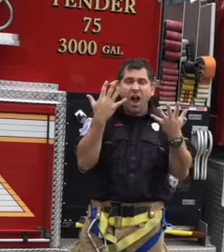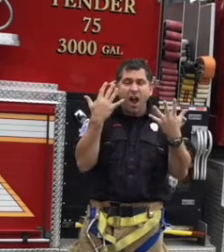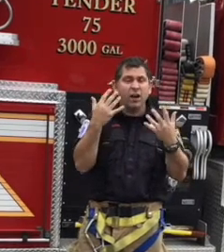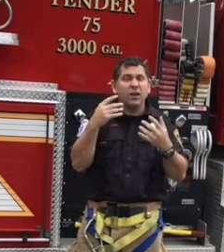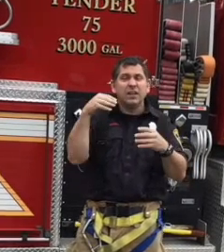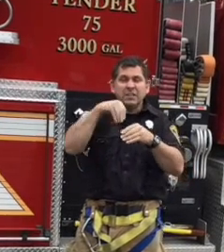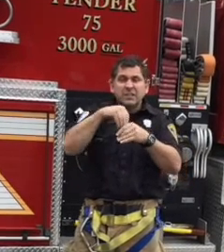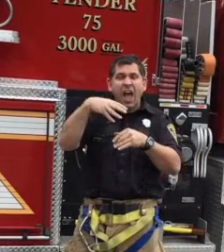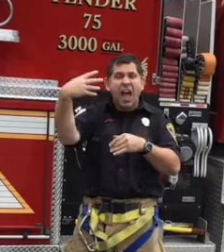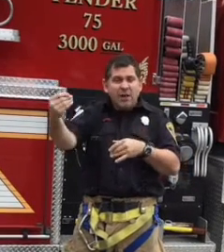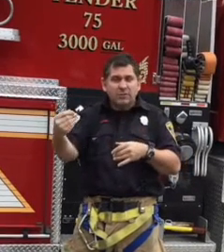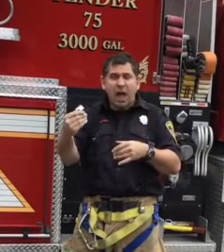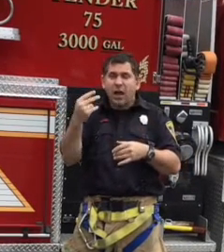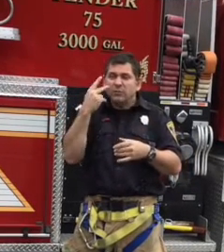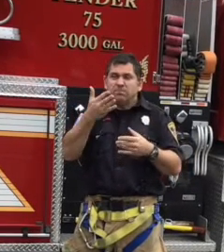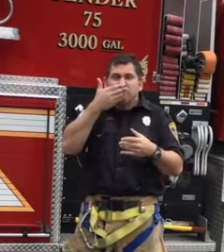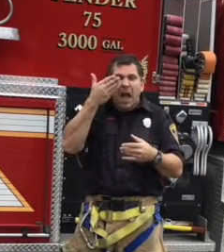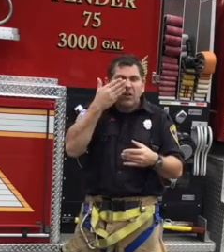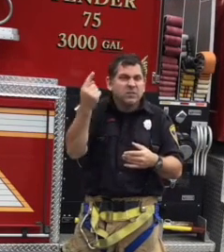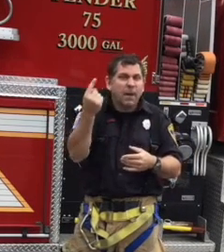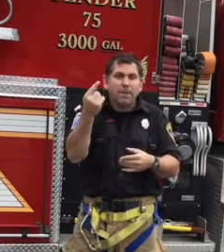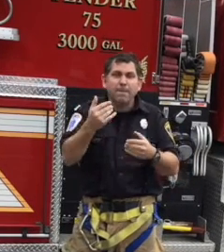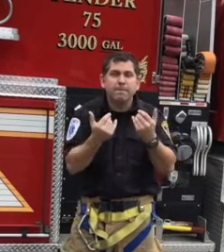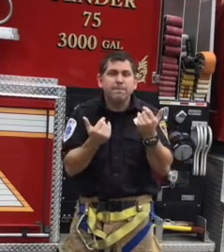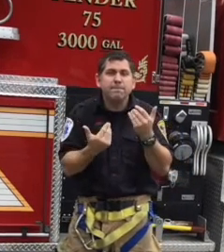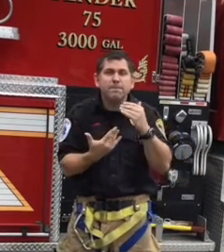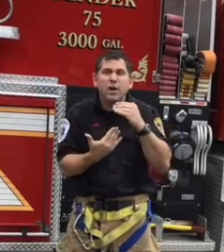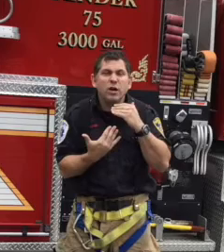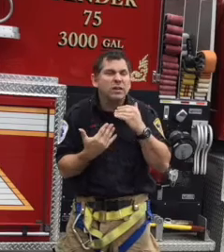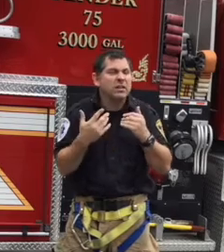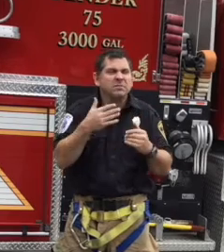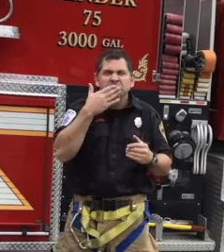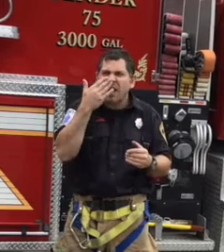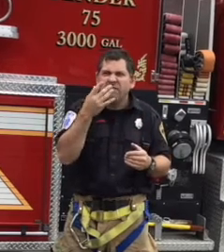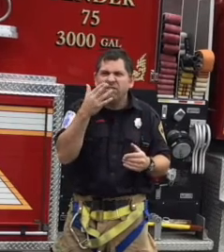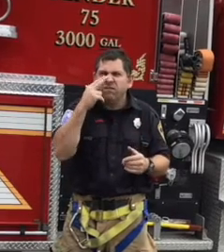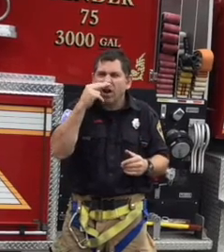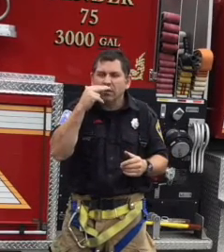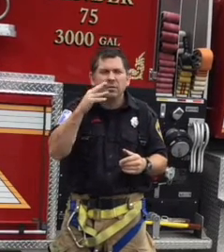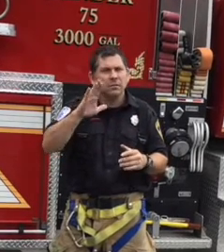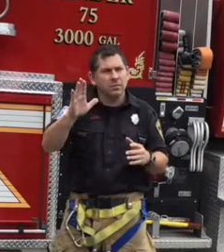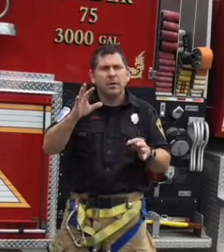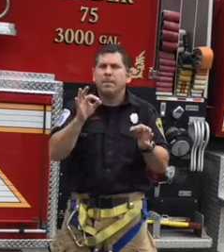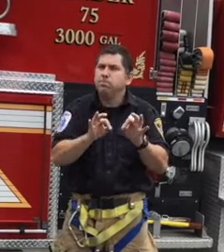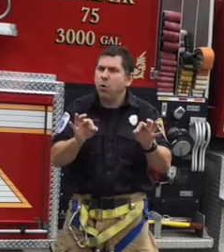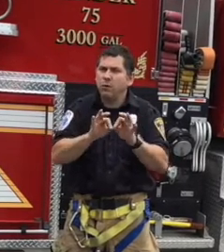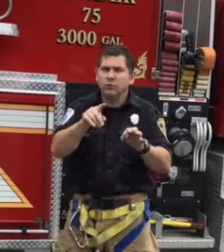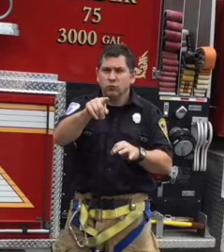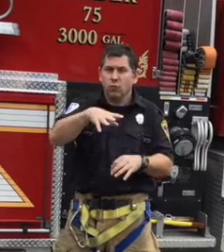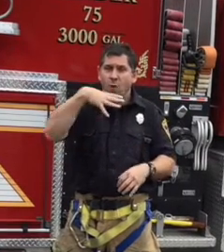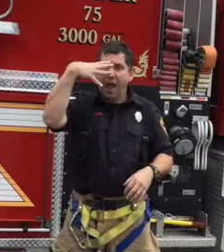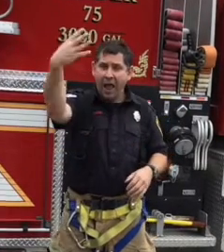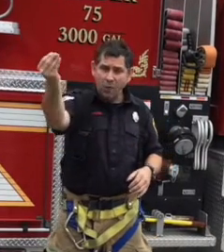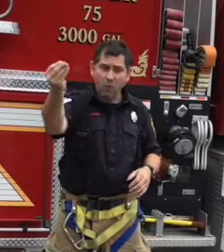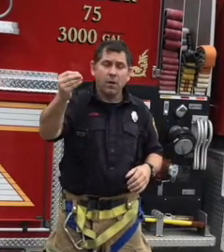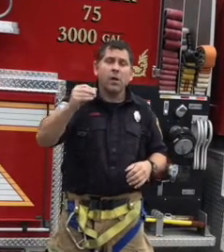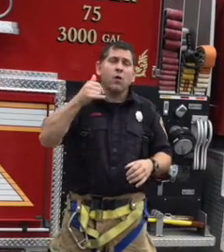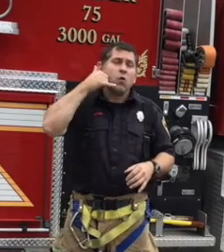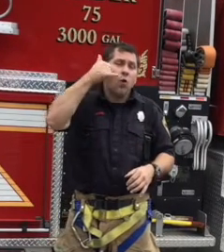And anytime you see a fire inside or outside, or if you smell something burning, it's important that you